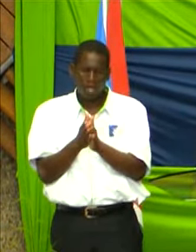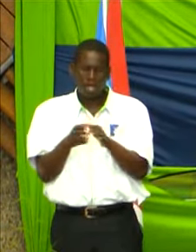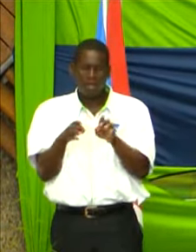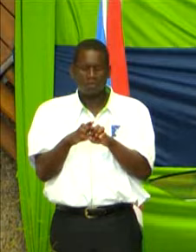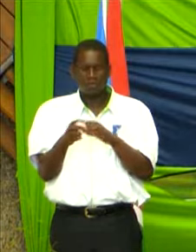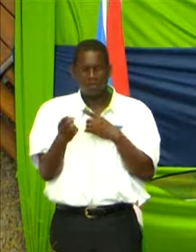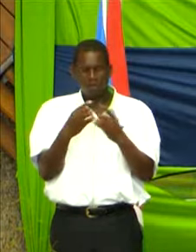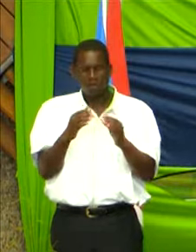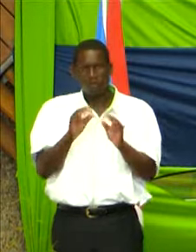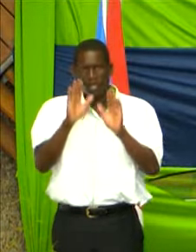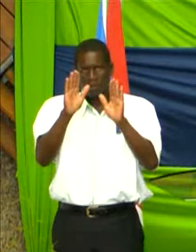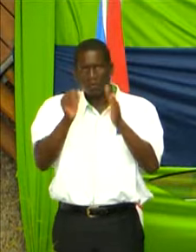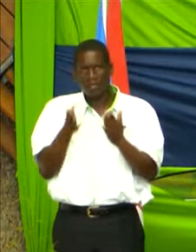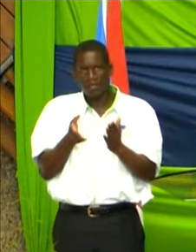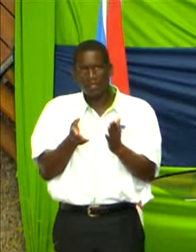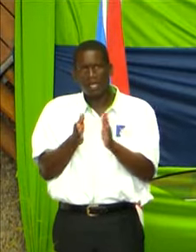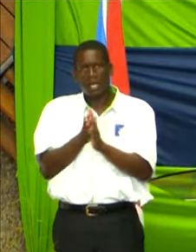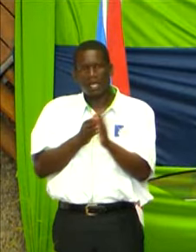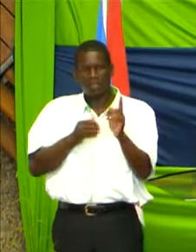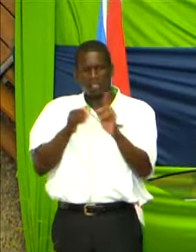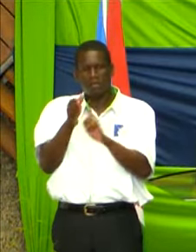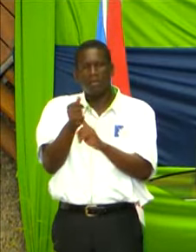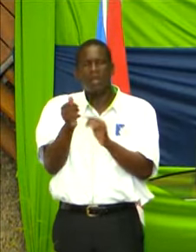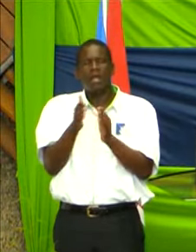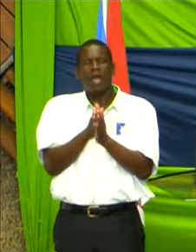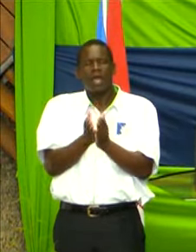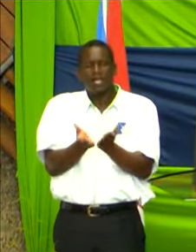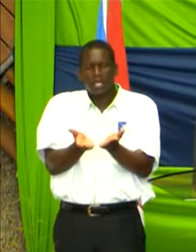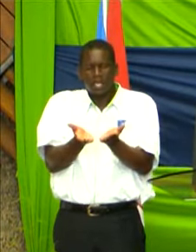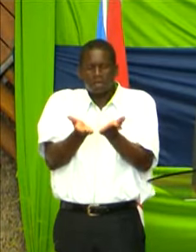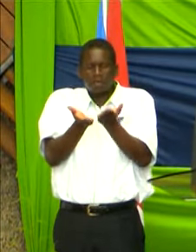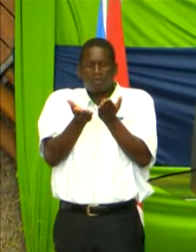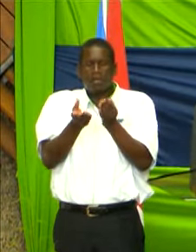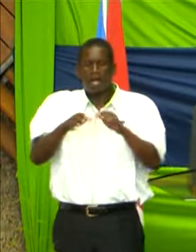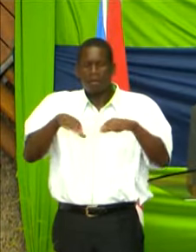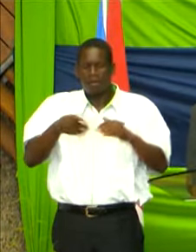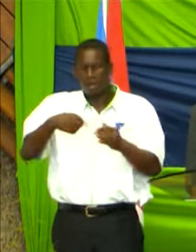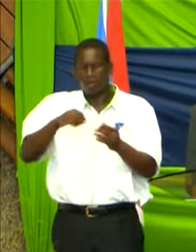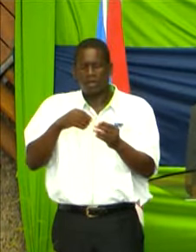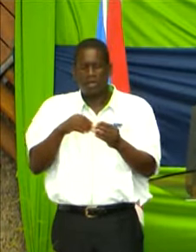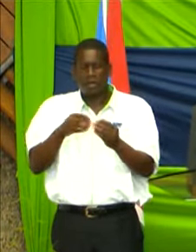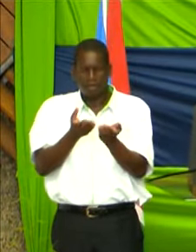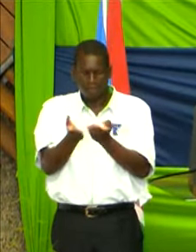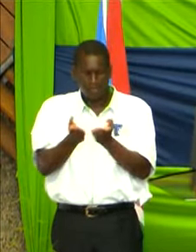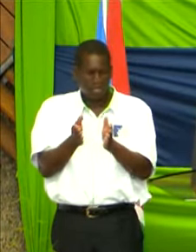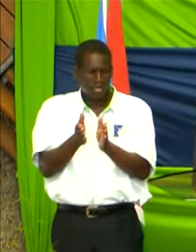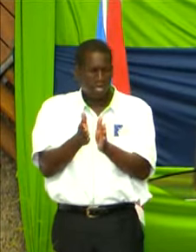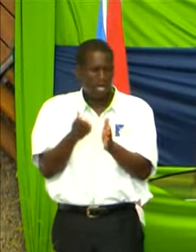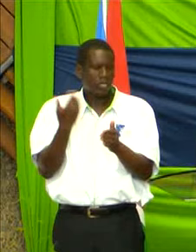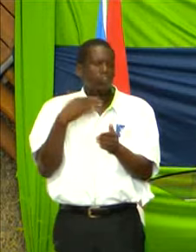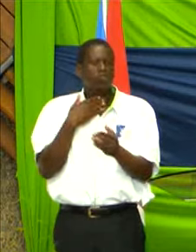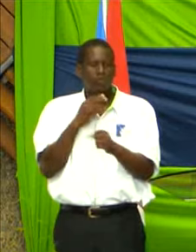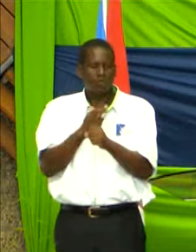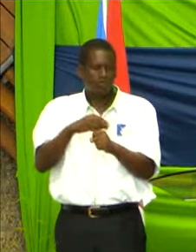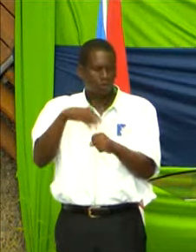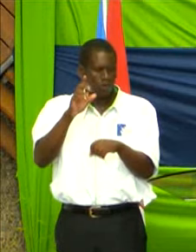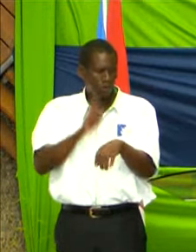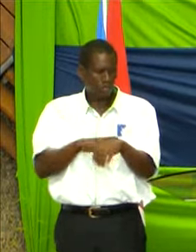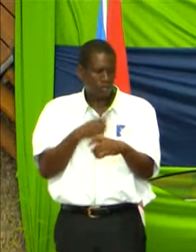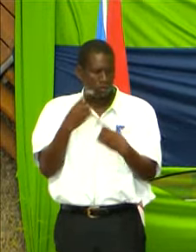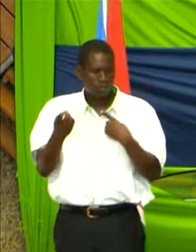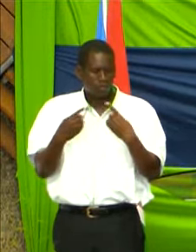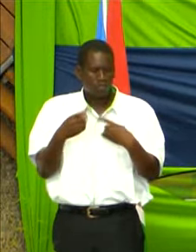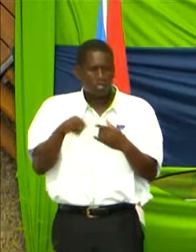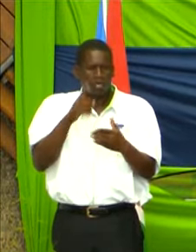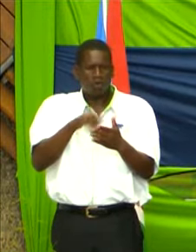highlighted key lessons, achievements, and prospects about our business. I wouldn't spend much time repeating what the group